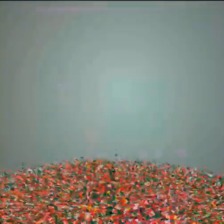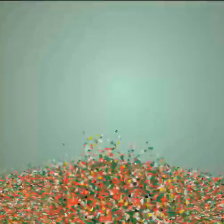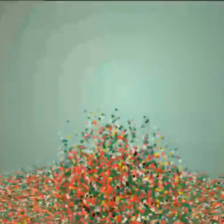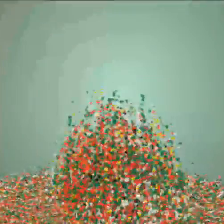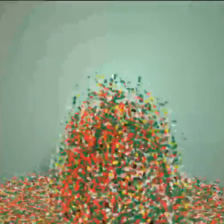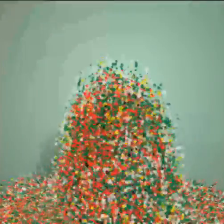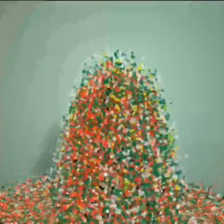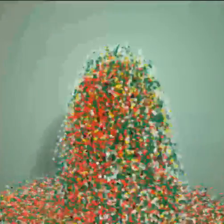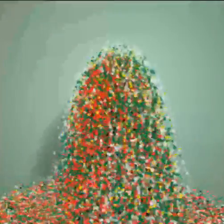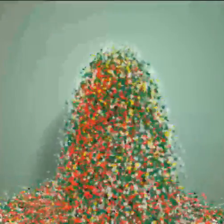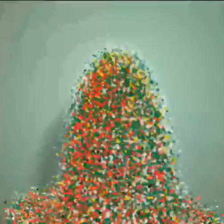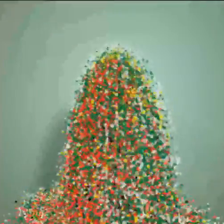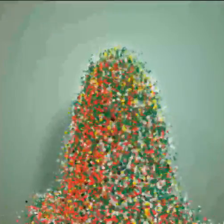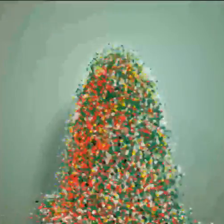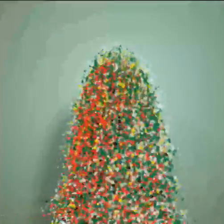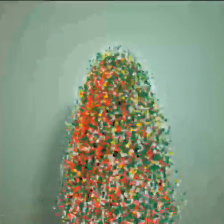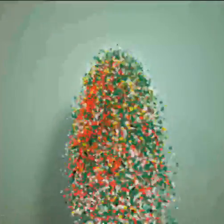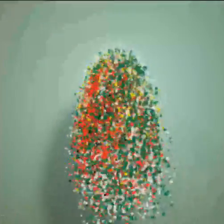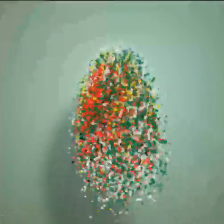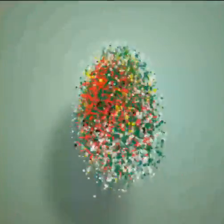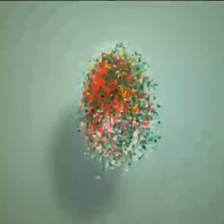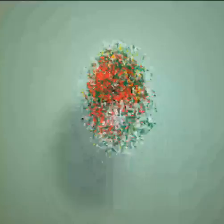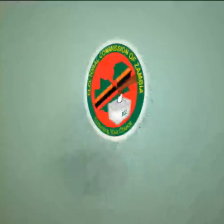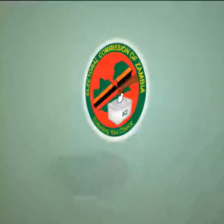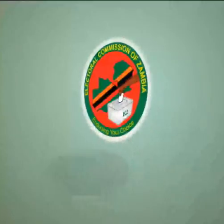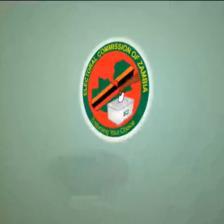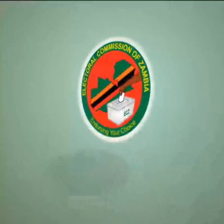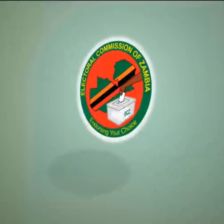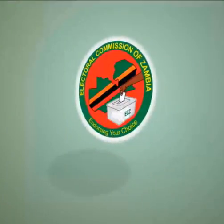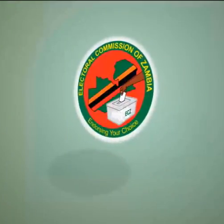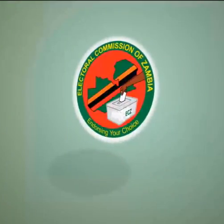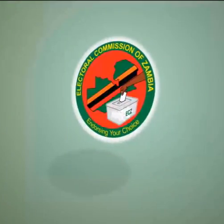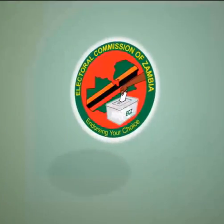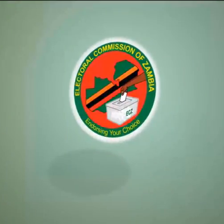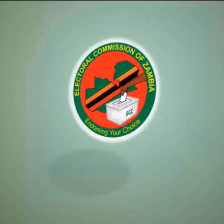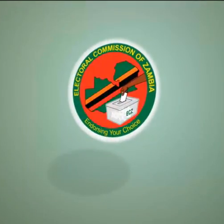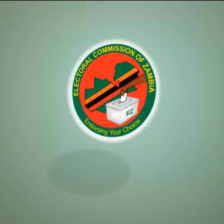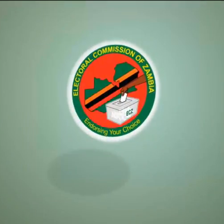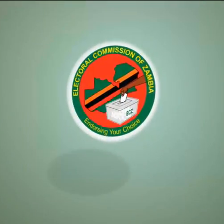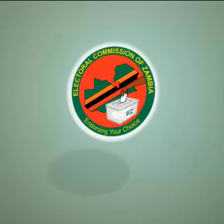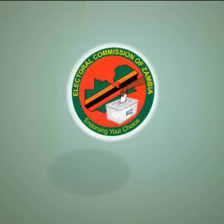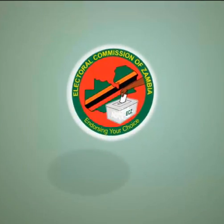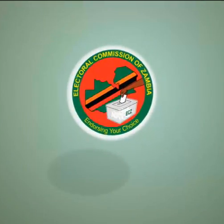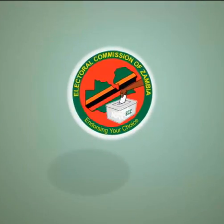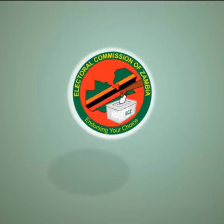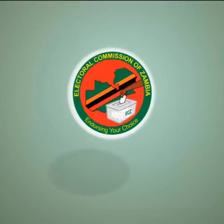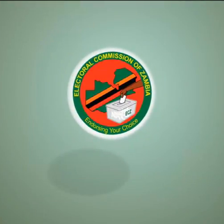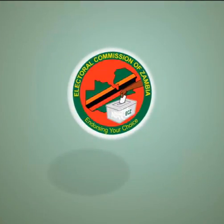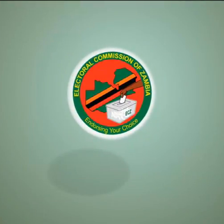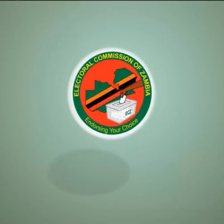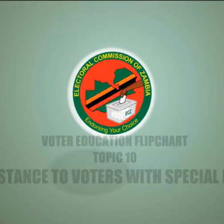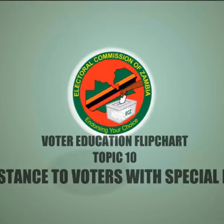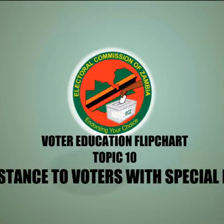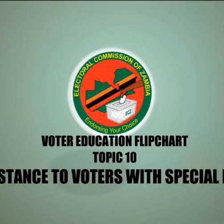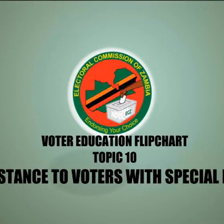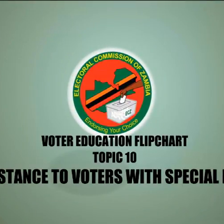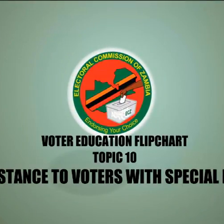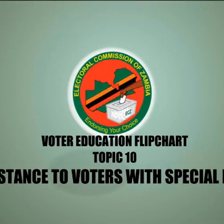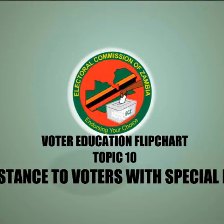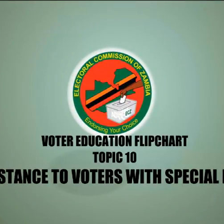It's alright. It is your fault. It is your choice.